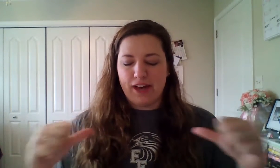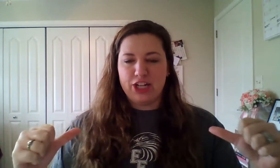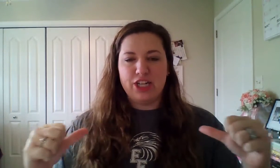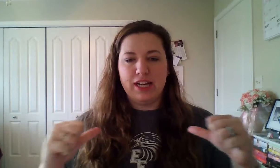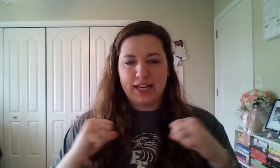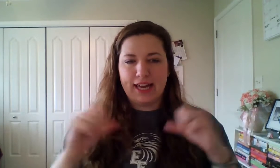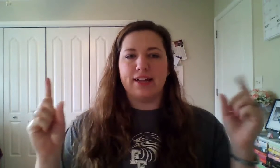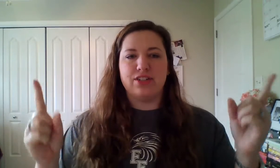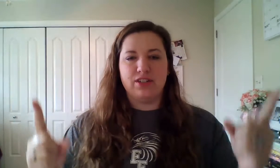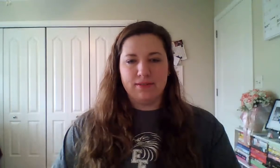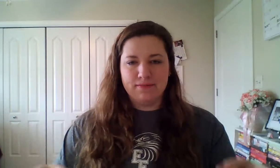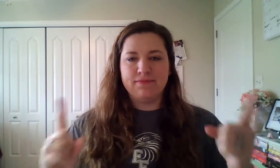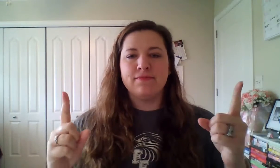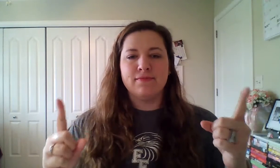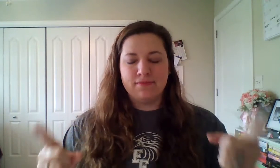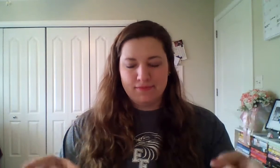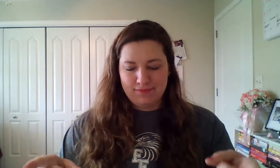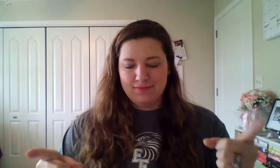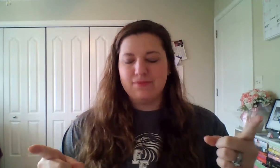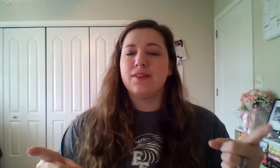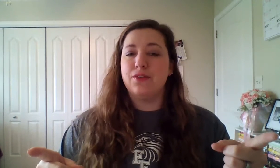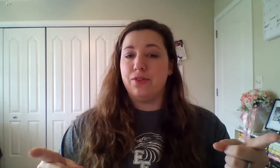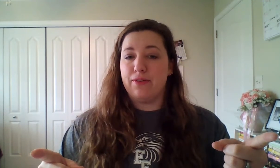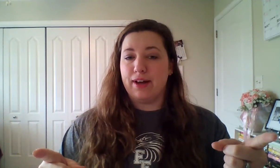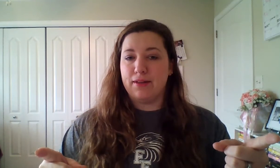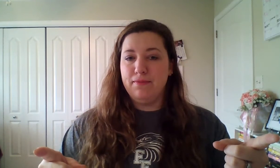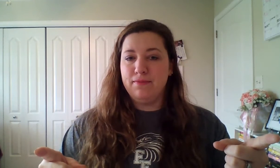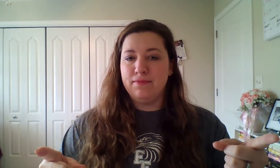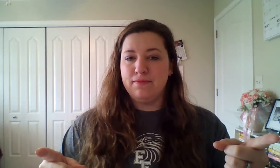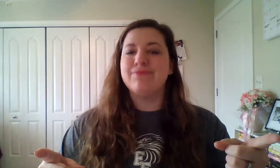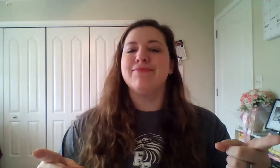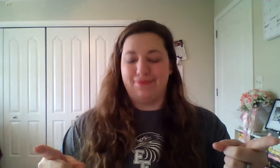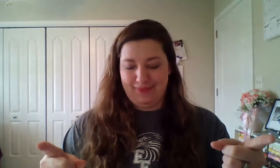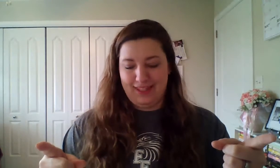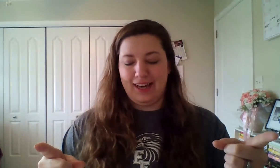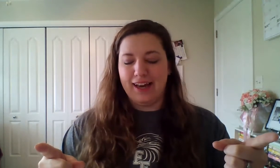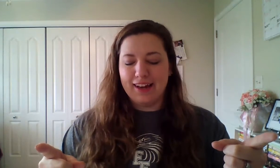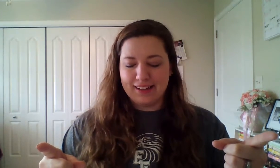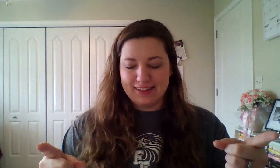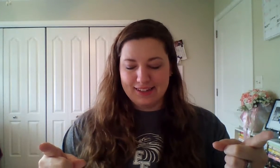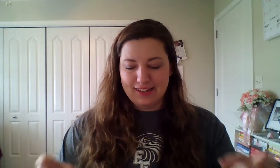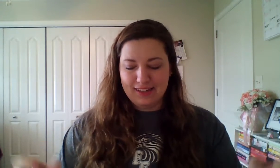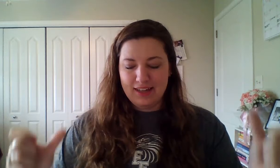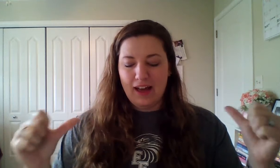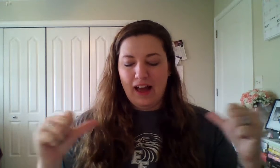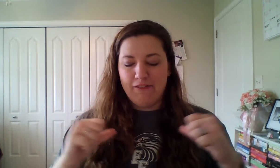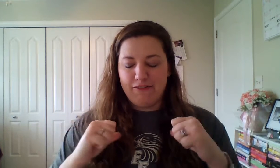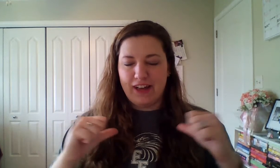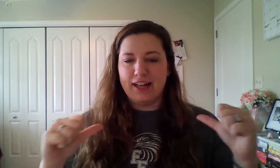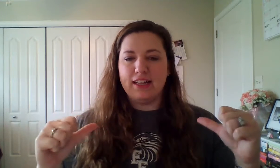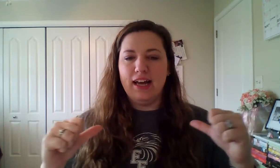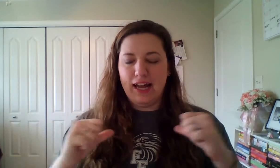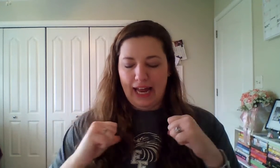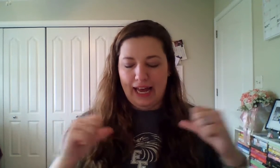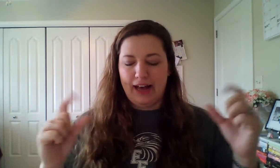fetch, catch. Do they rhyme? Yes. Fell,